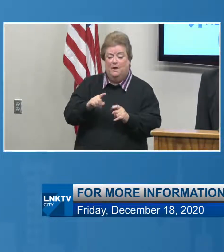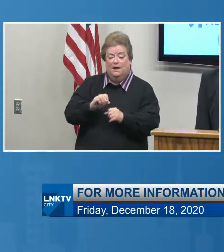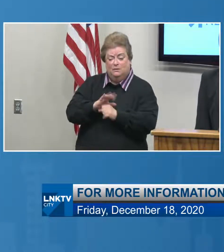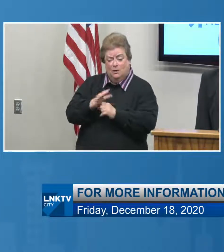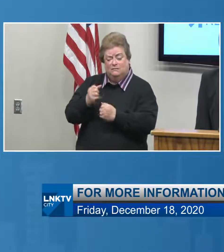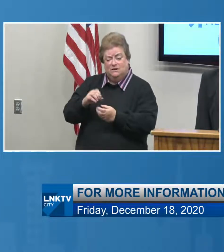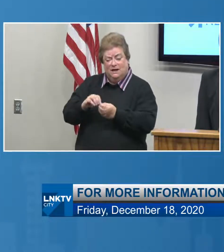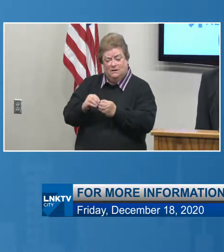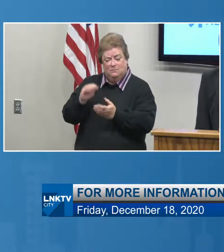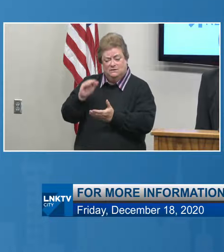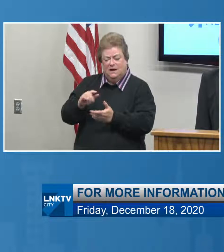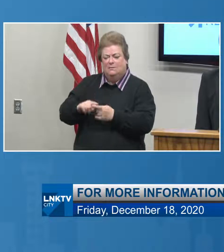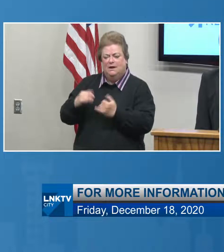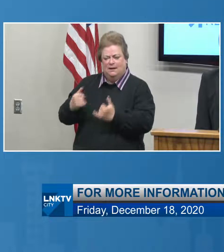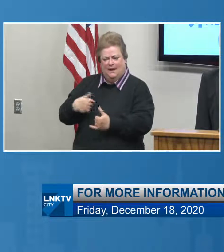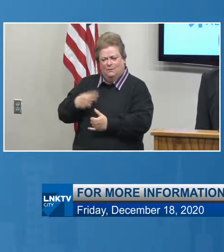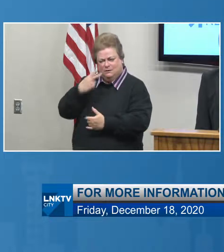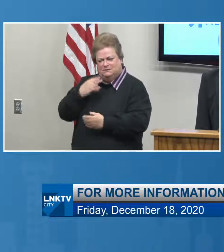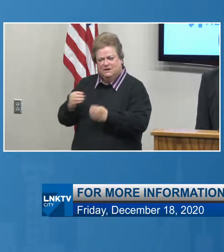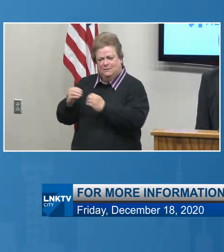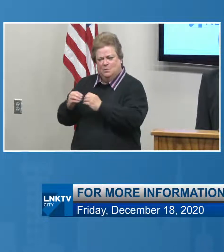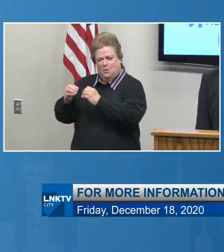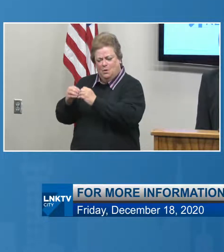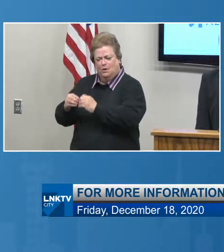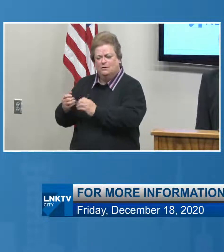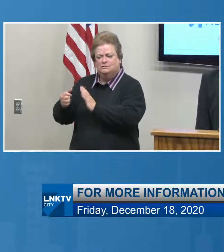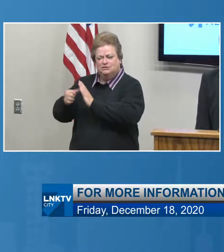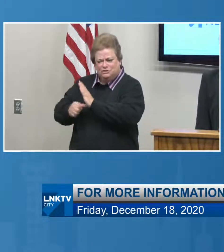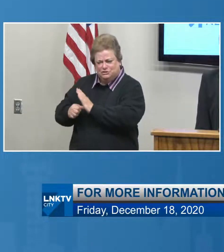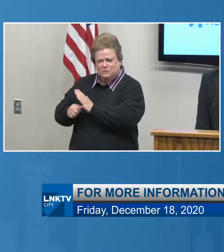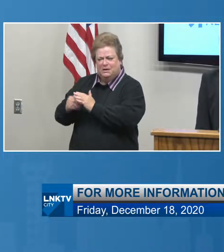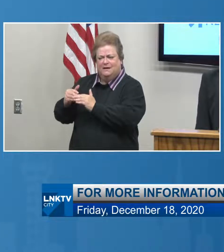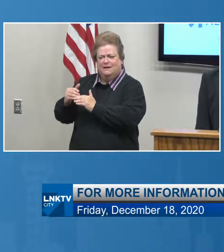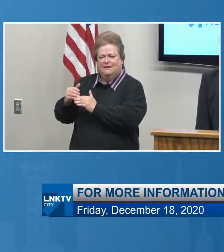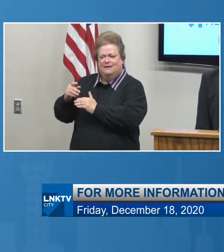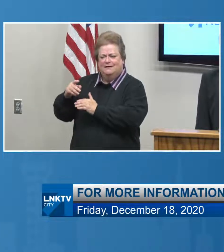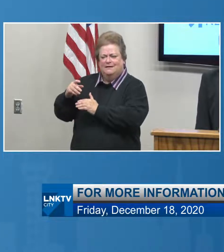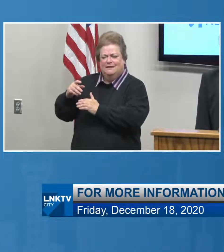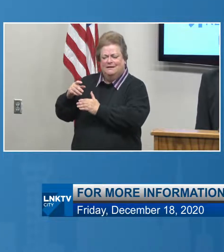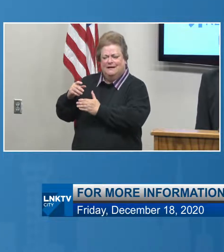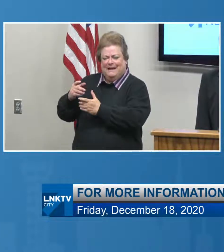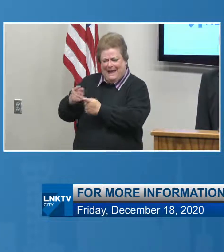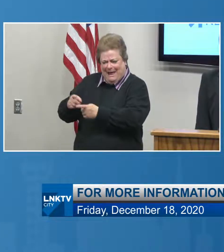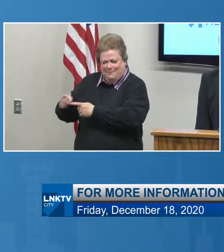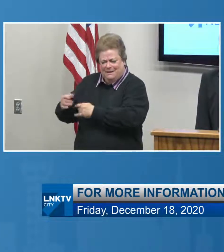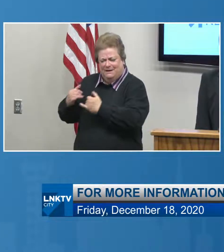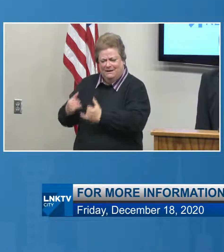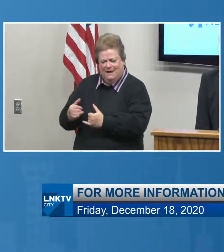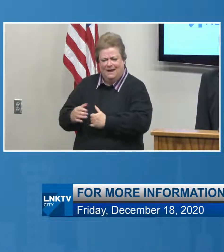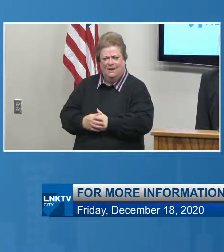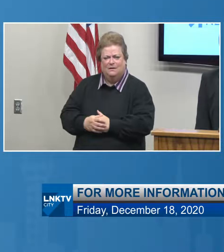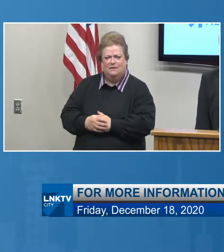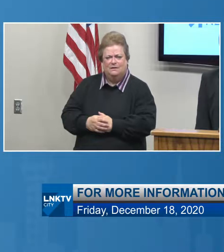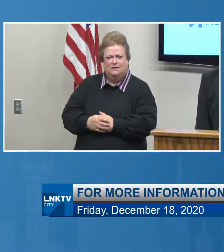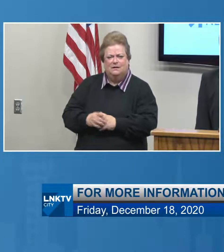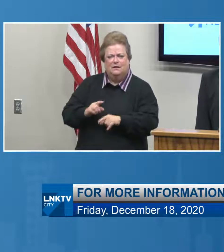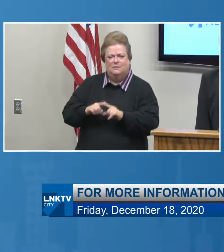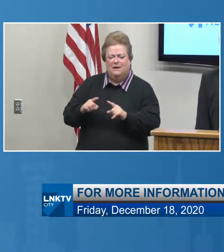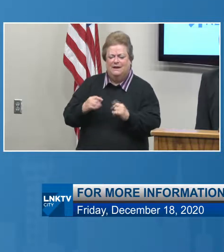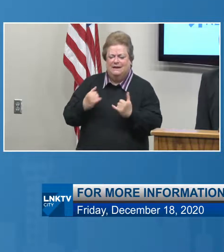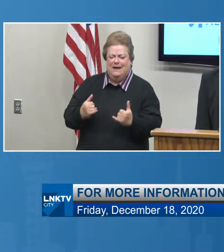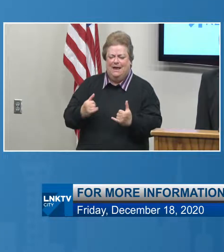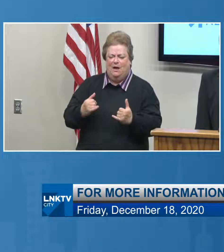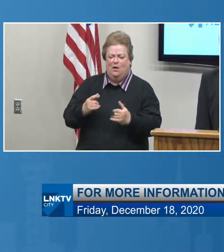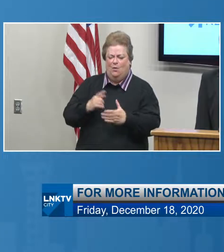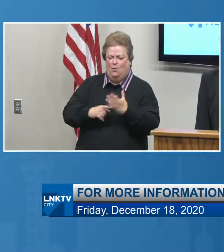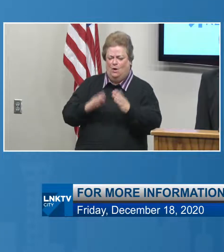we're seeing a lot of other things, a lot of surgical procedures, which is not uncommon for this type of year. But what is more concerning